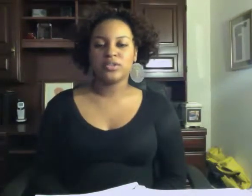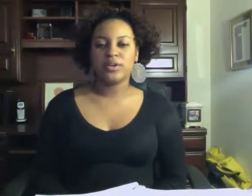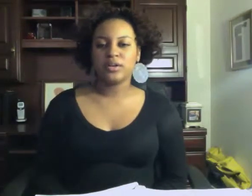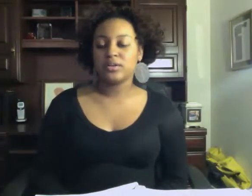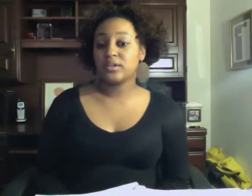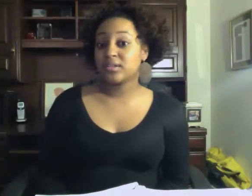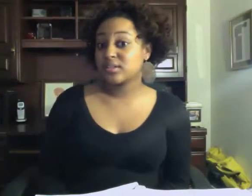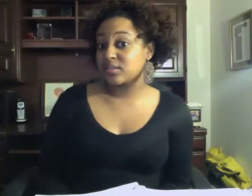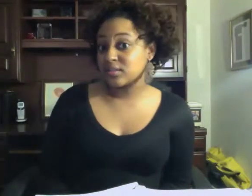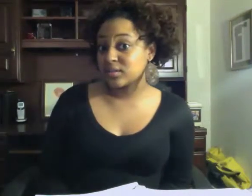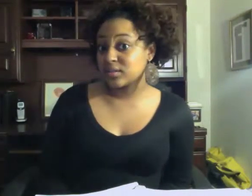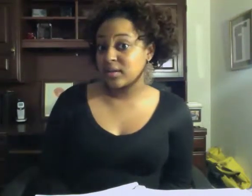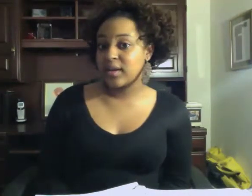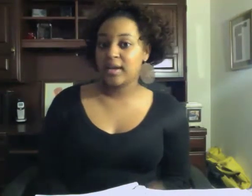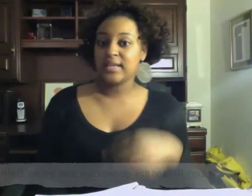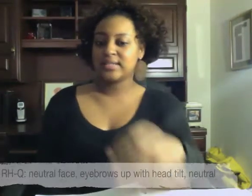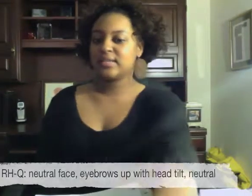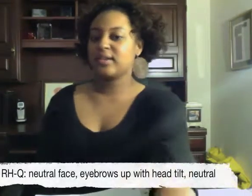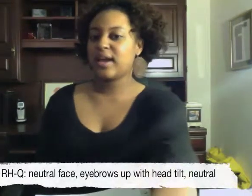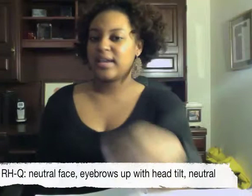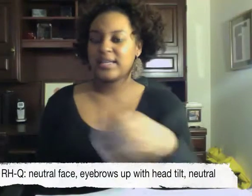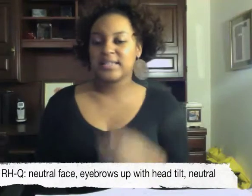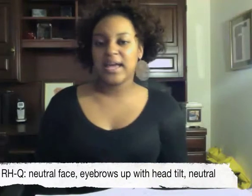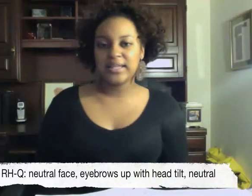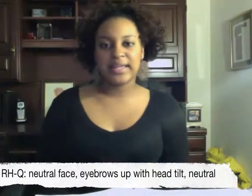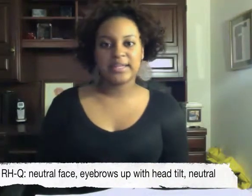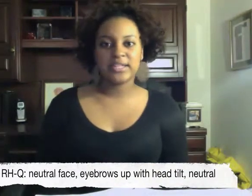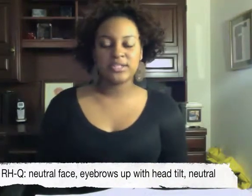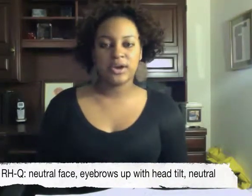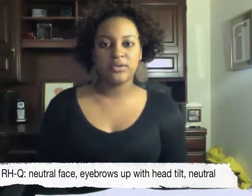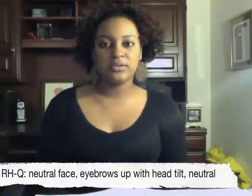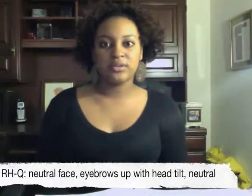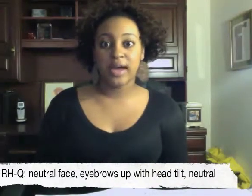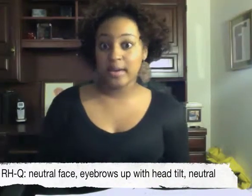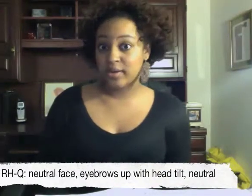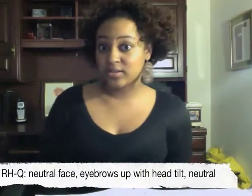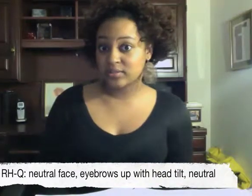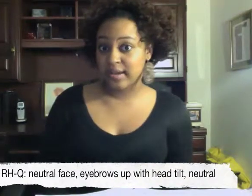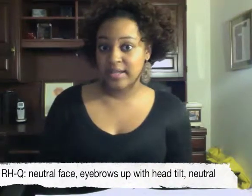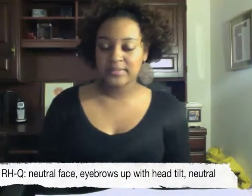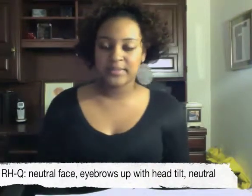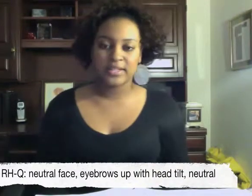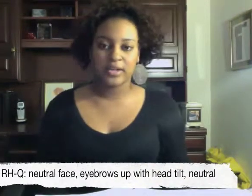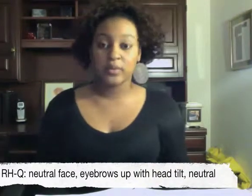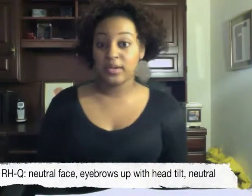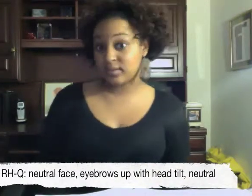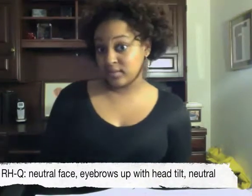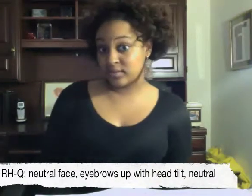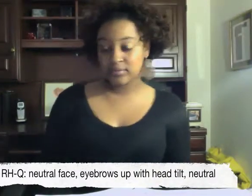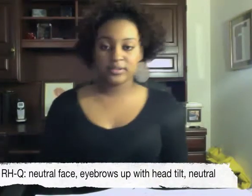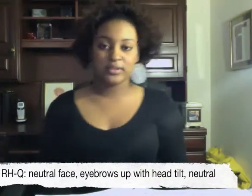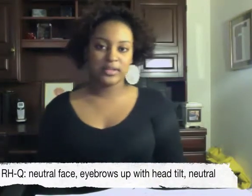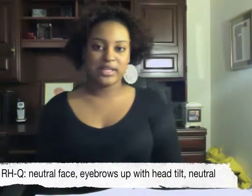Rhetorical is it's kind of like a yes, no. Eyebrows are raised, but it's like a quick, and it's